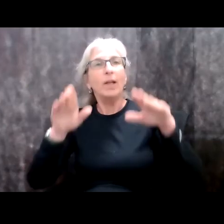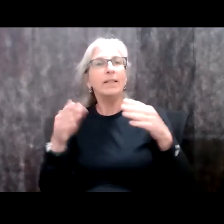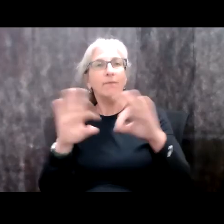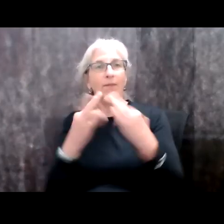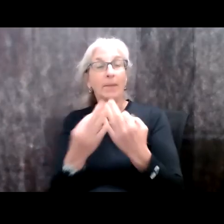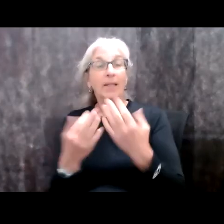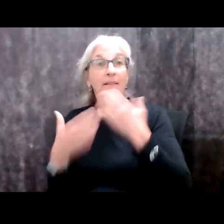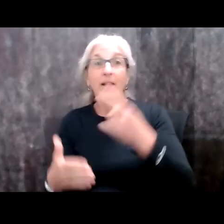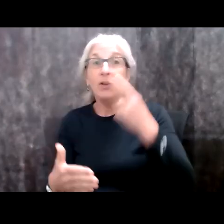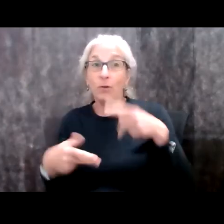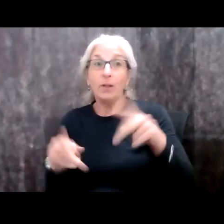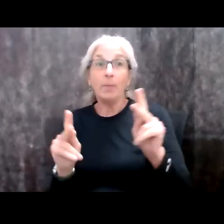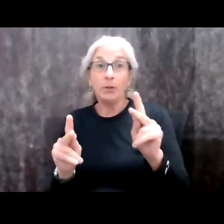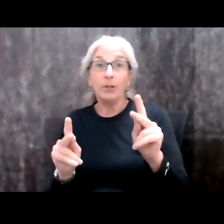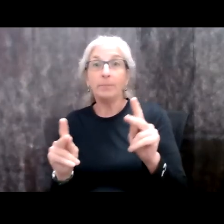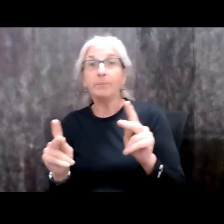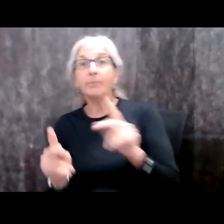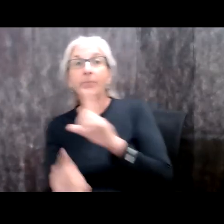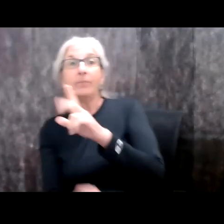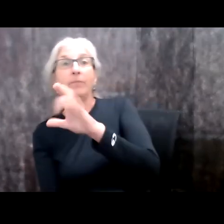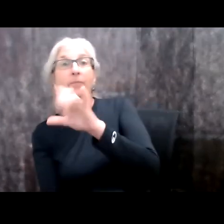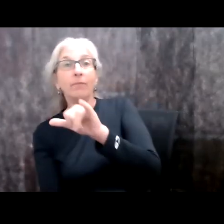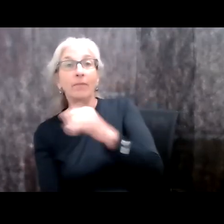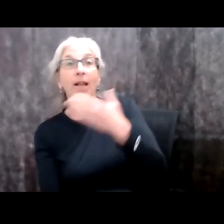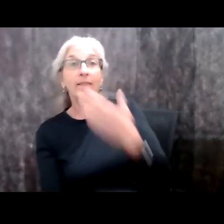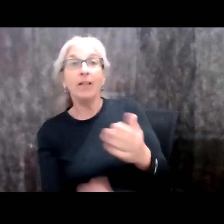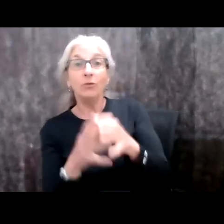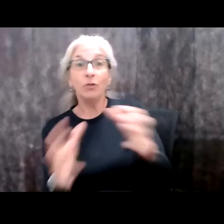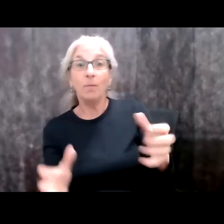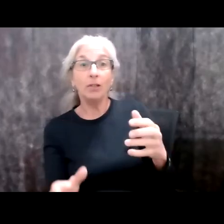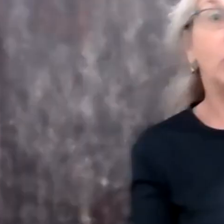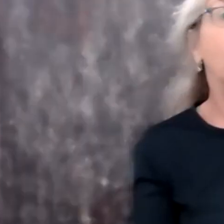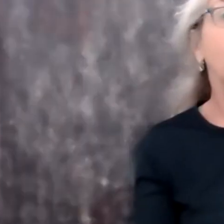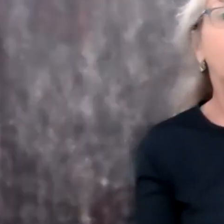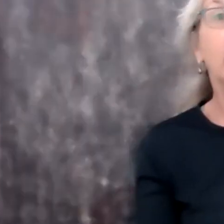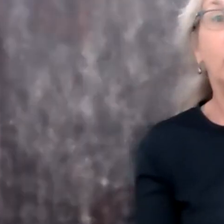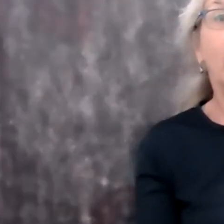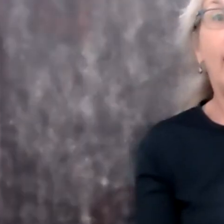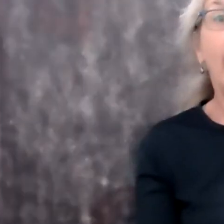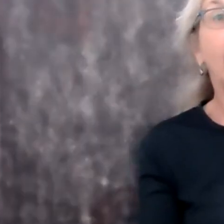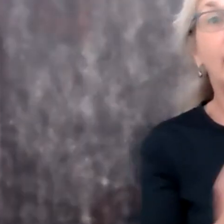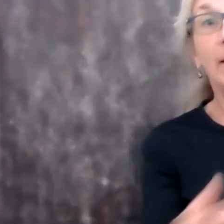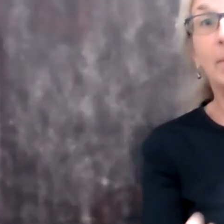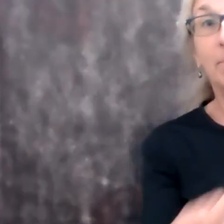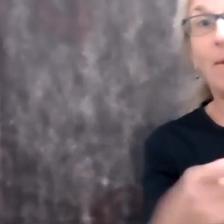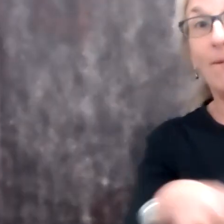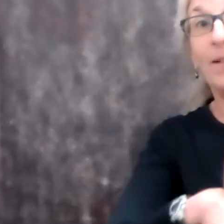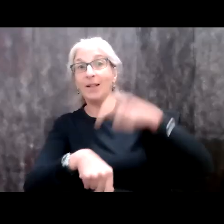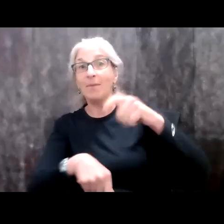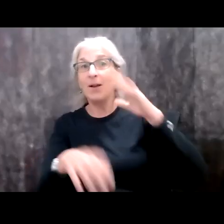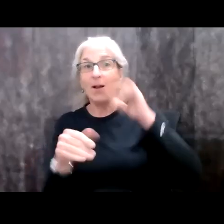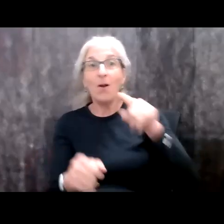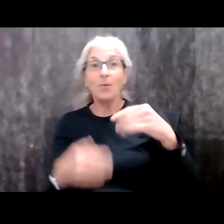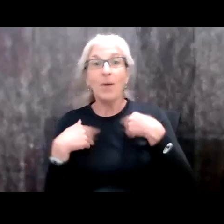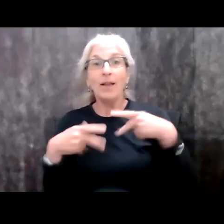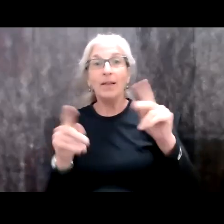you. Thank you so much. And Mr. Allen, I'm so good. What timing is that, huh? I hope you had a chance to multitask there and